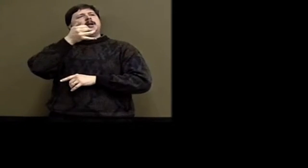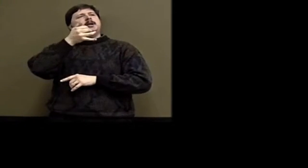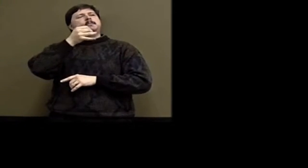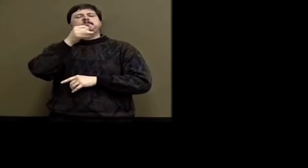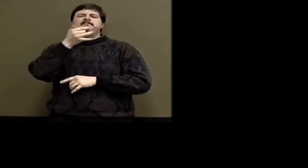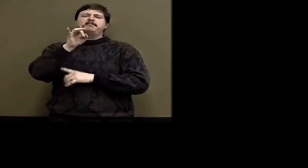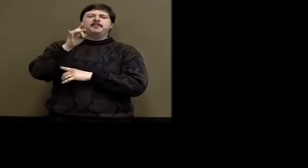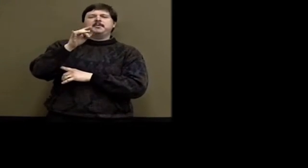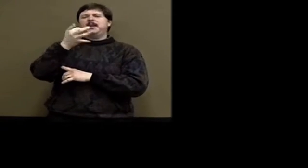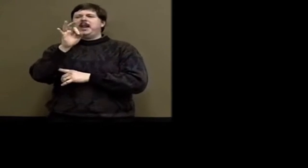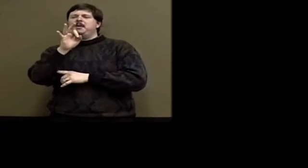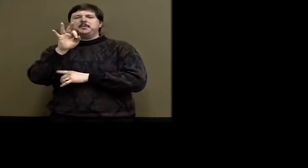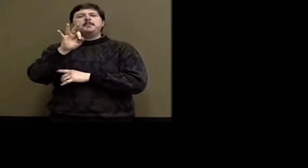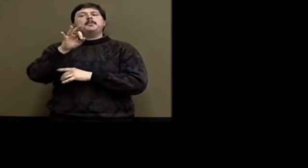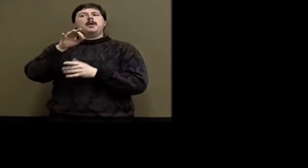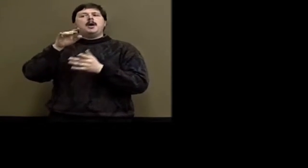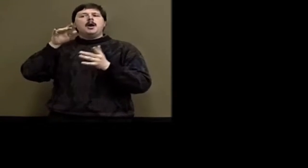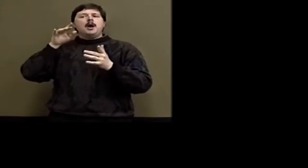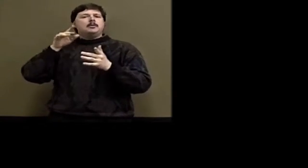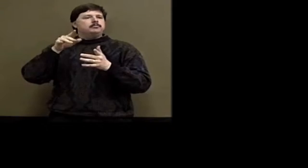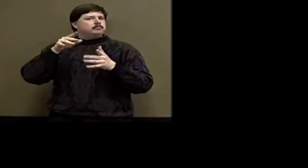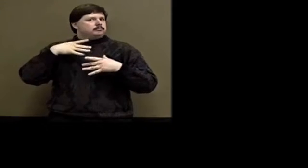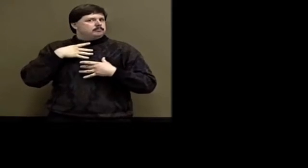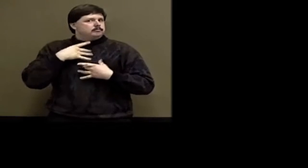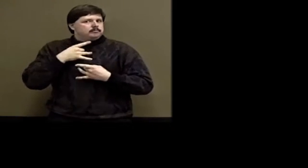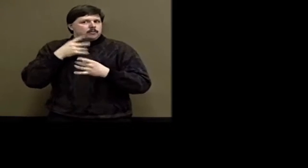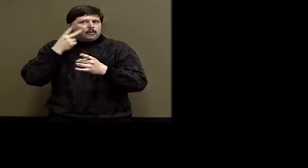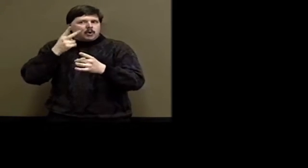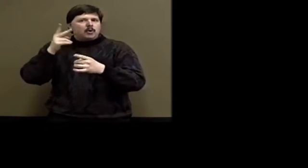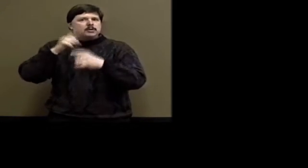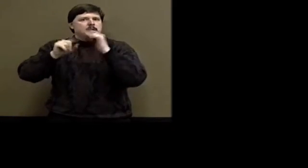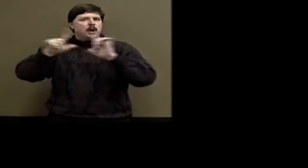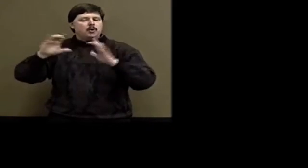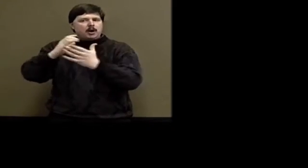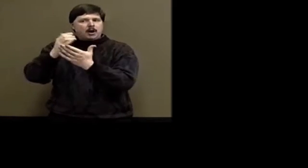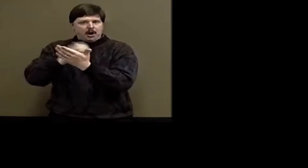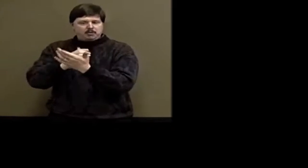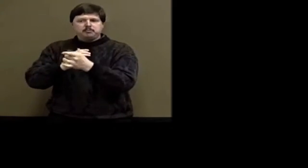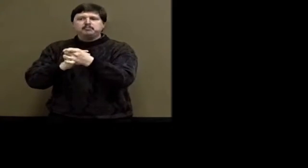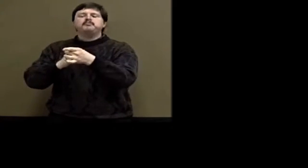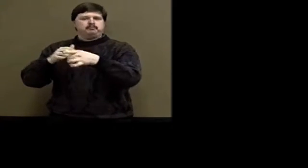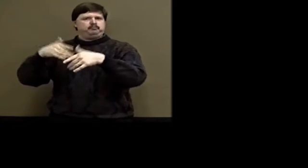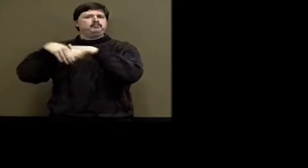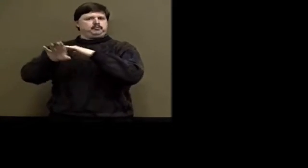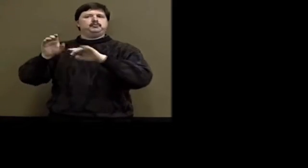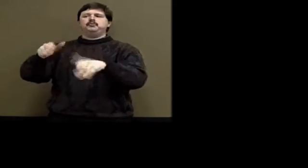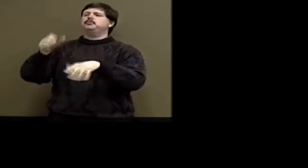All of a sudden, at the age of about 18 or 19 years old, I became interested in sign language courses.